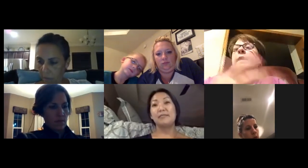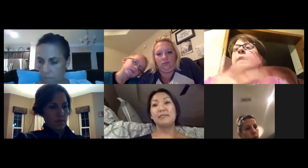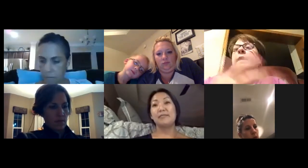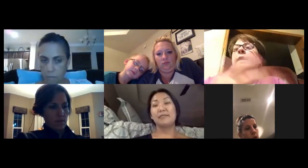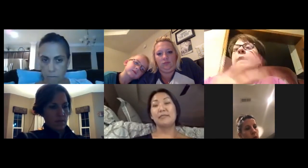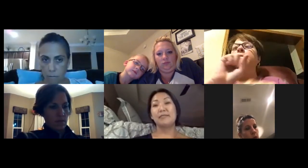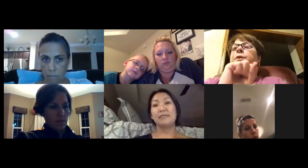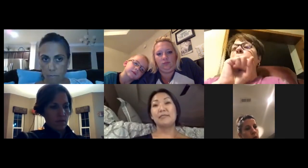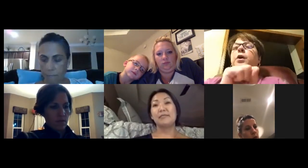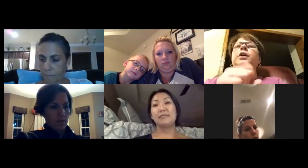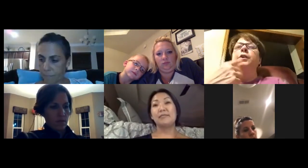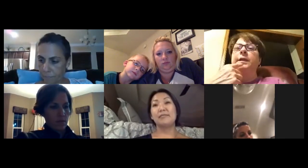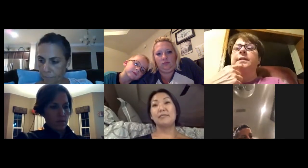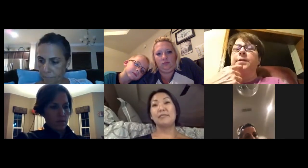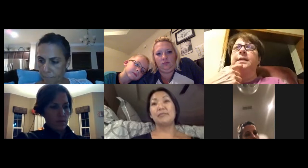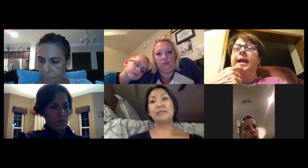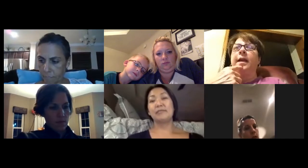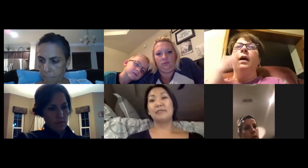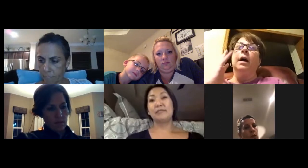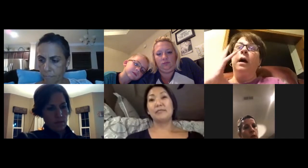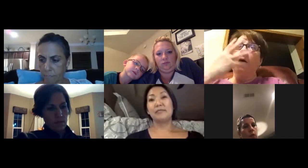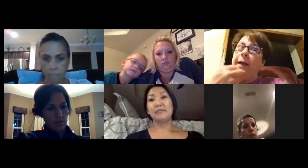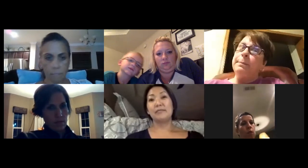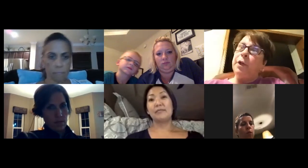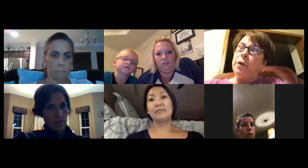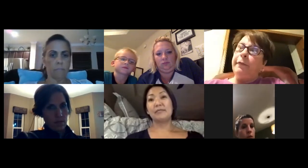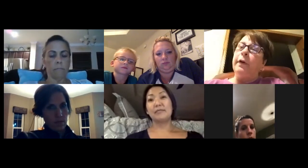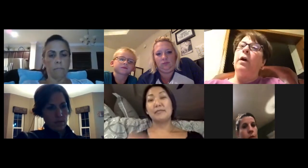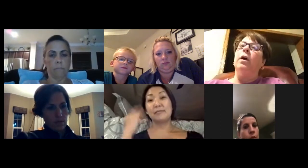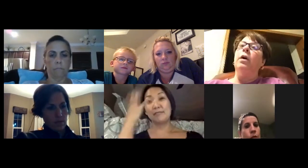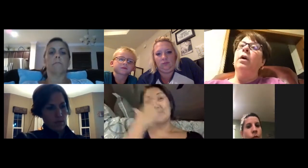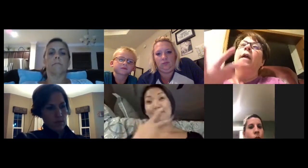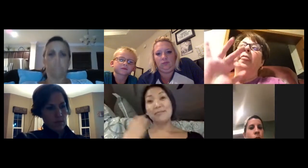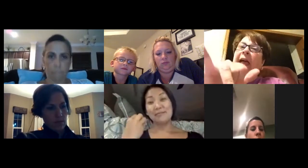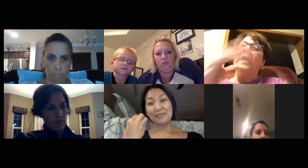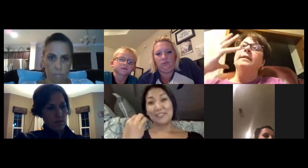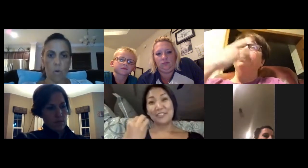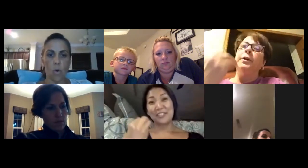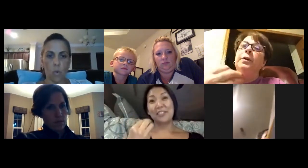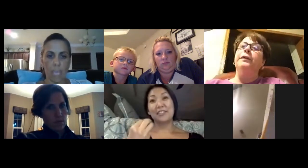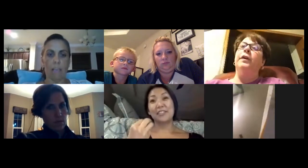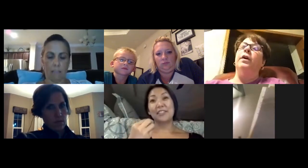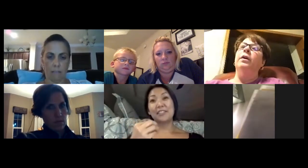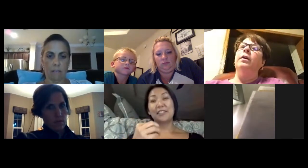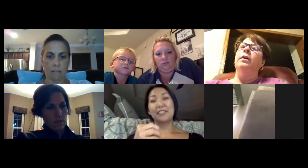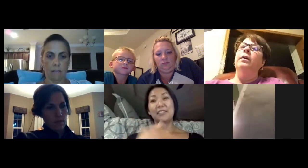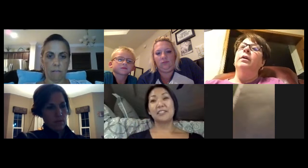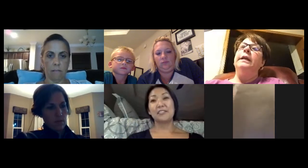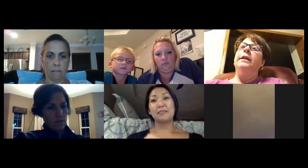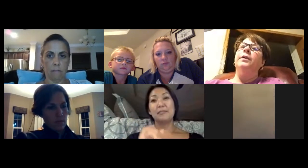they're showing you their work, you can still say, "Oh, that's beautiful. That's beautiful."